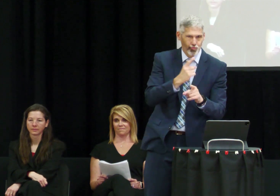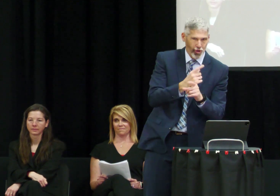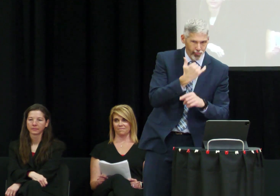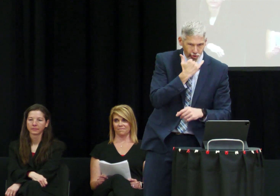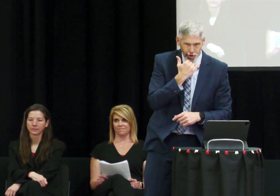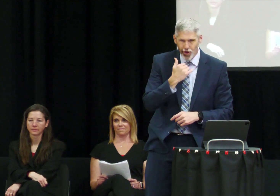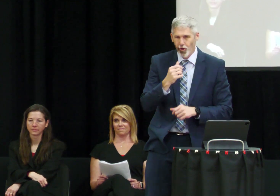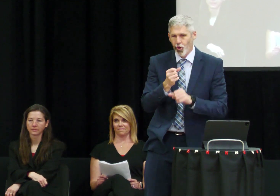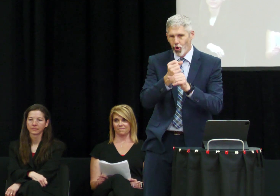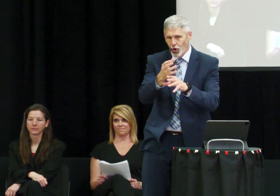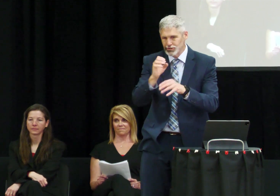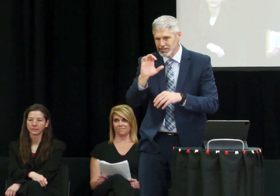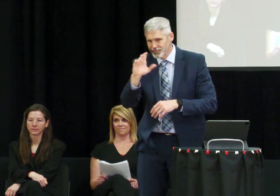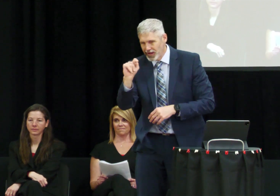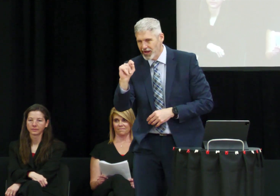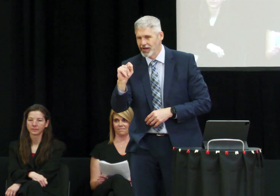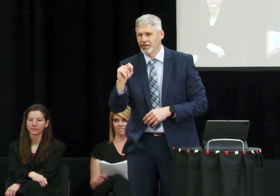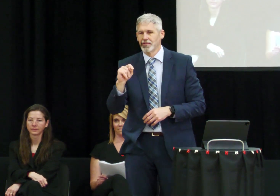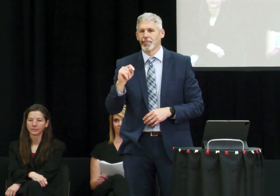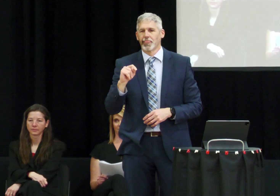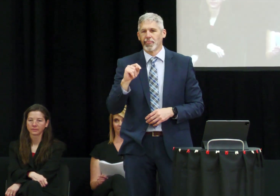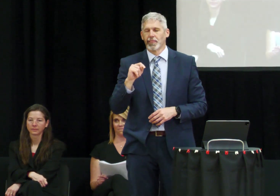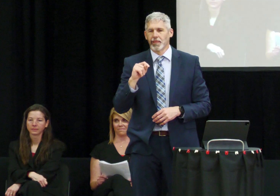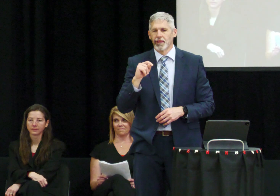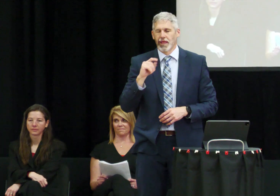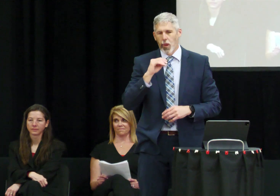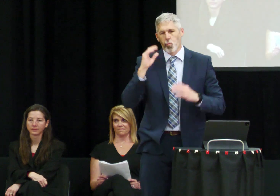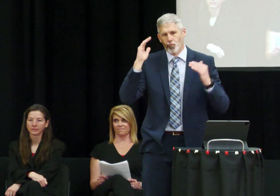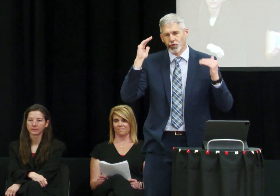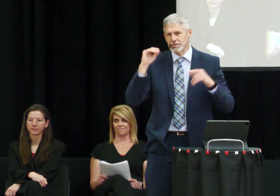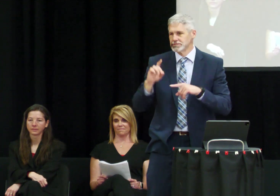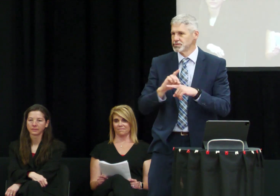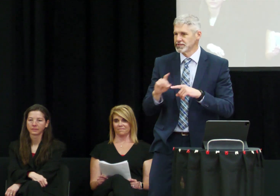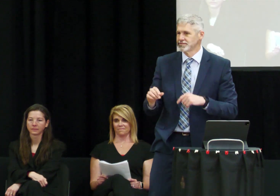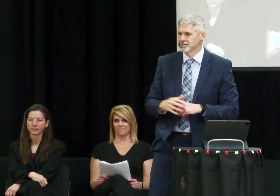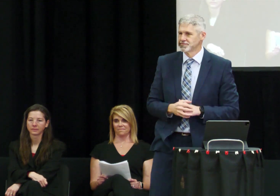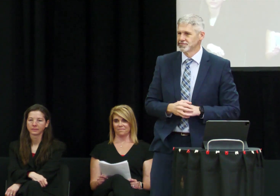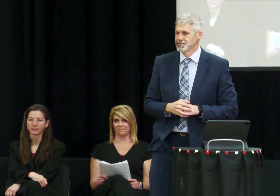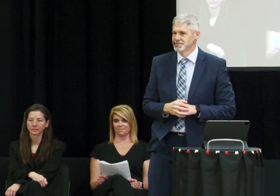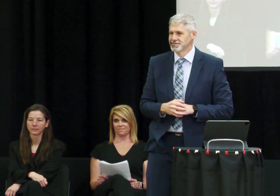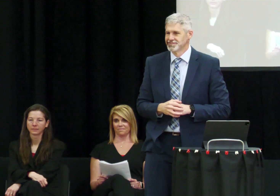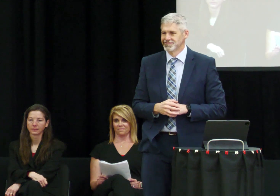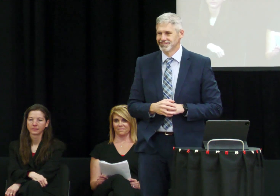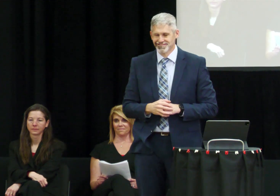taught them the difference between right and wrong, taught them cause and effect, and hopefully discipline.